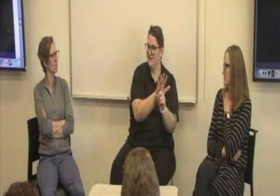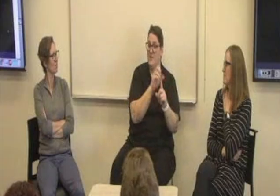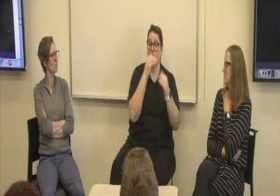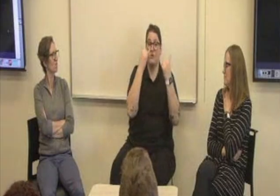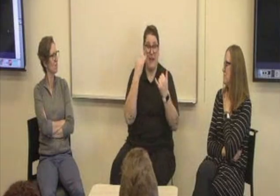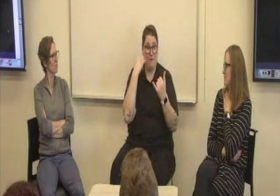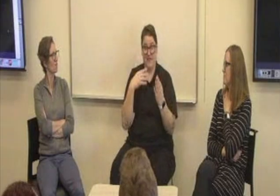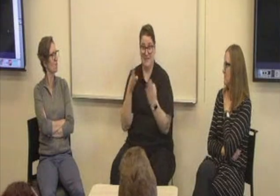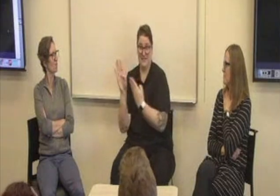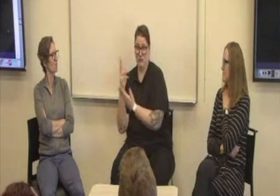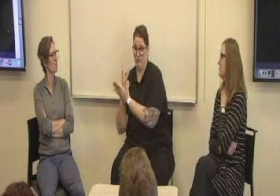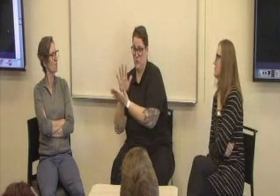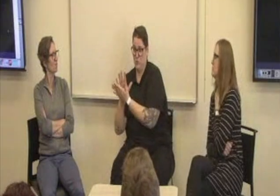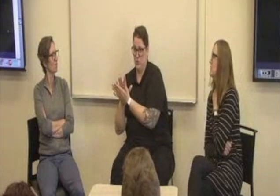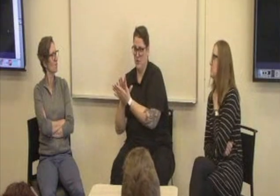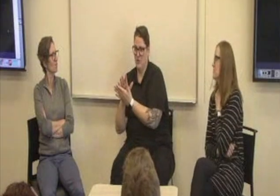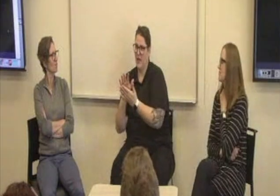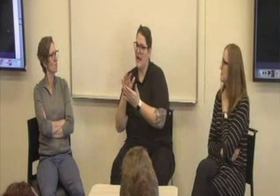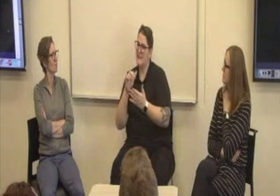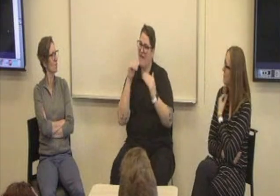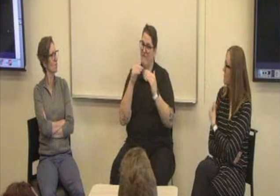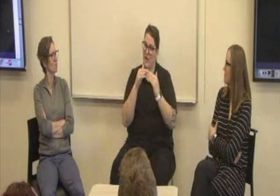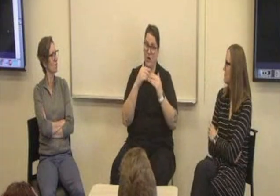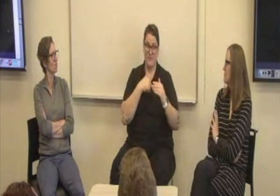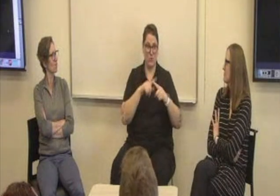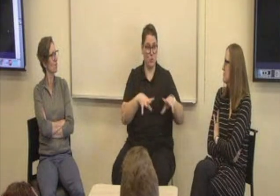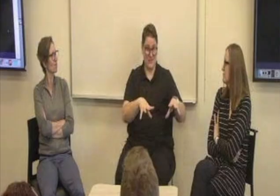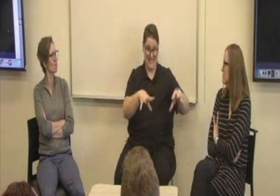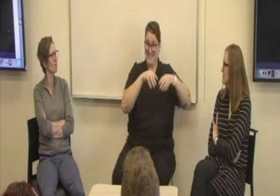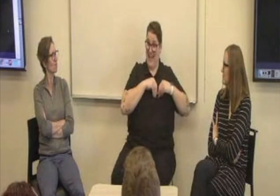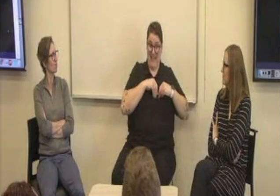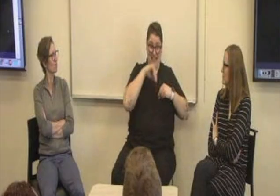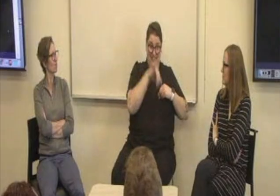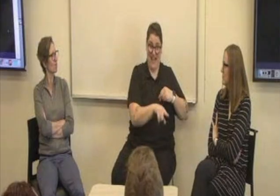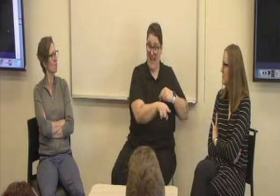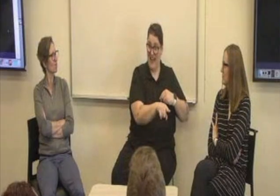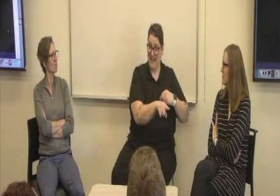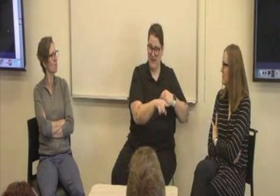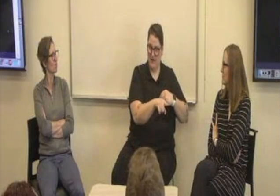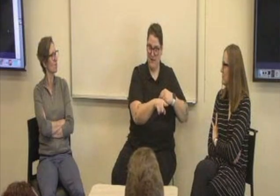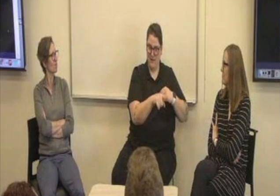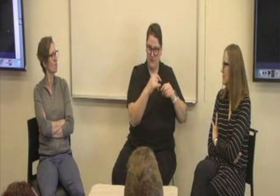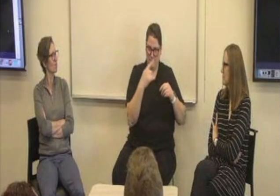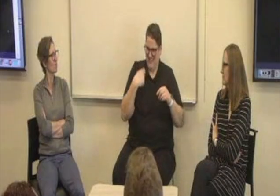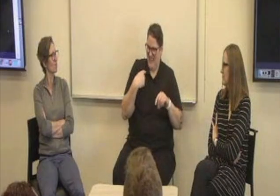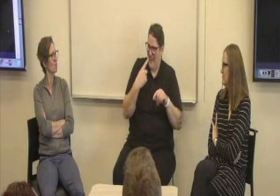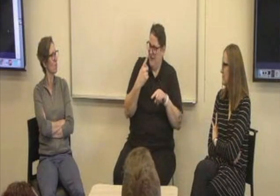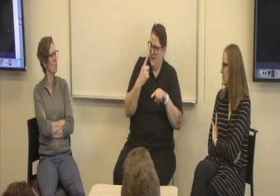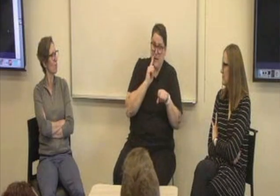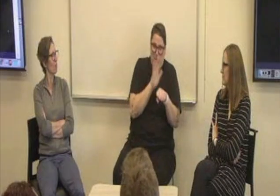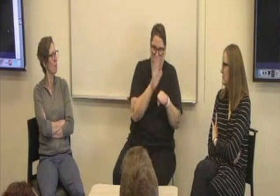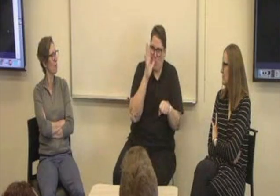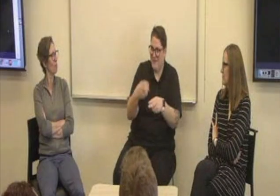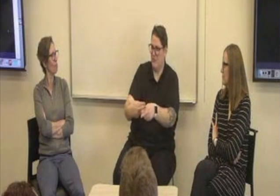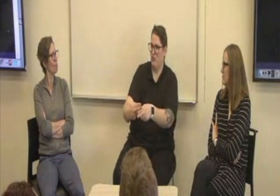to accommodate whatever they need from me. So now, during my shift to graduate school, it's not quite fair of me to accept the responsibilities